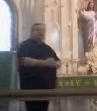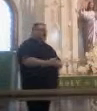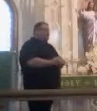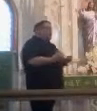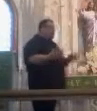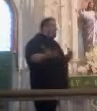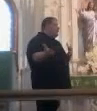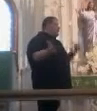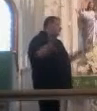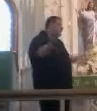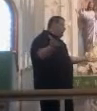The hope,